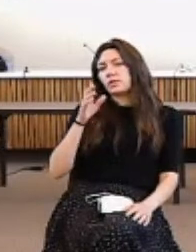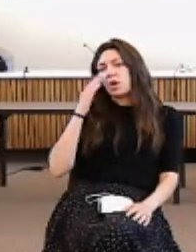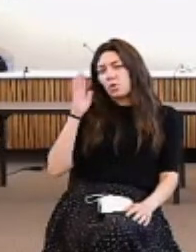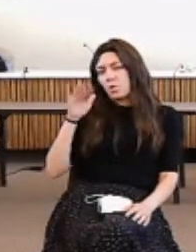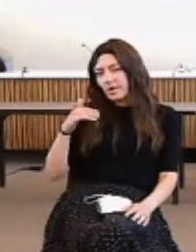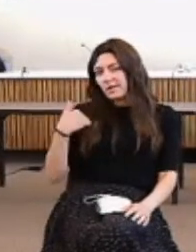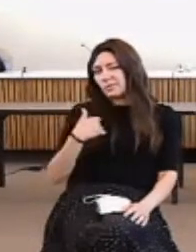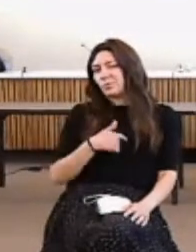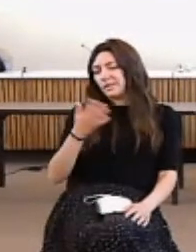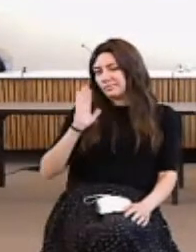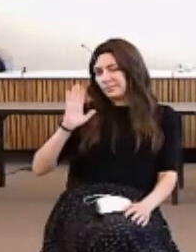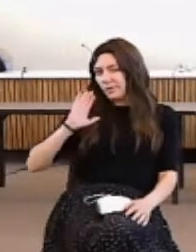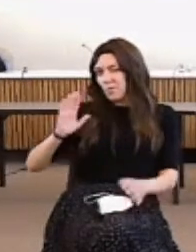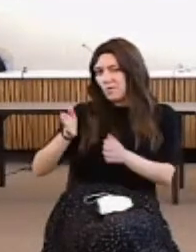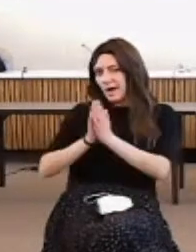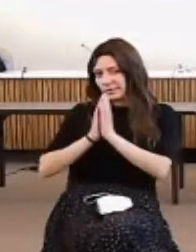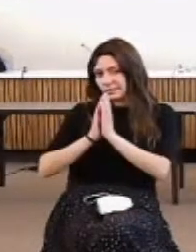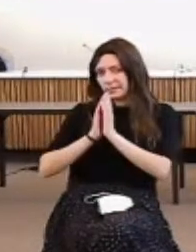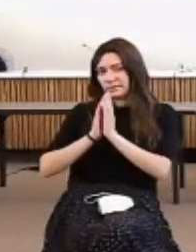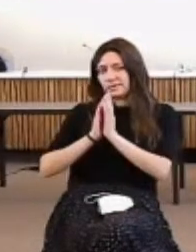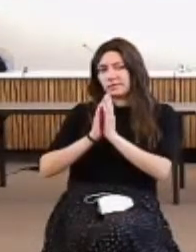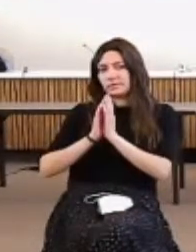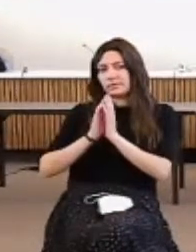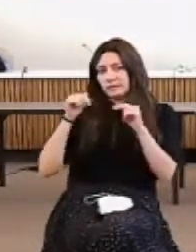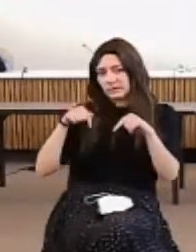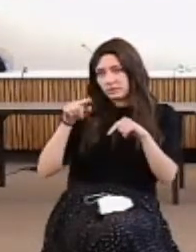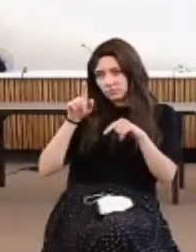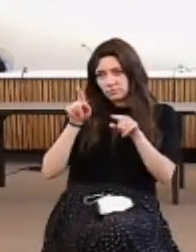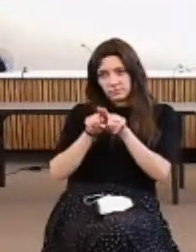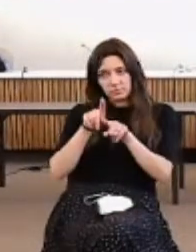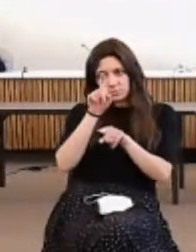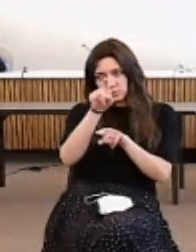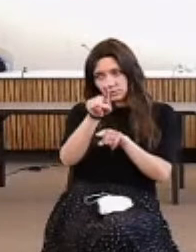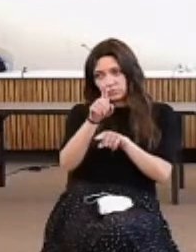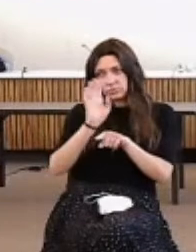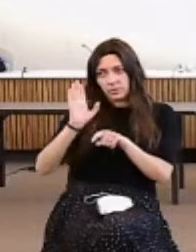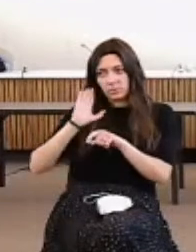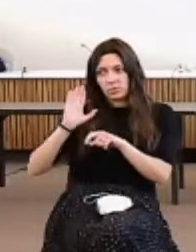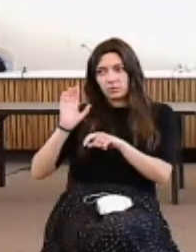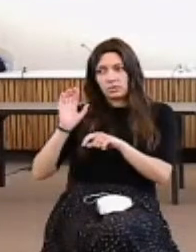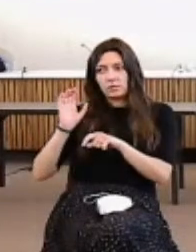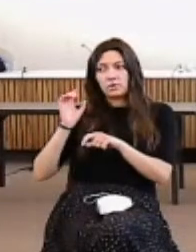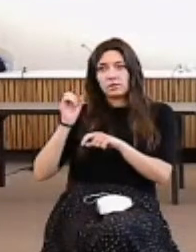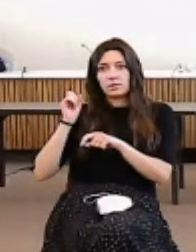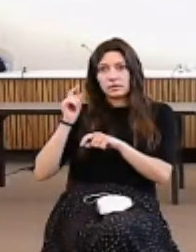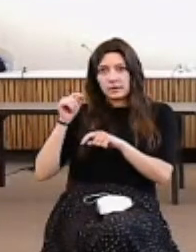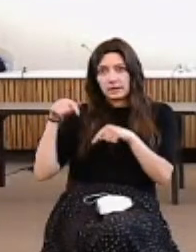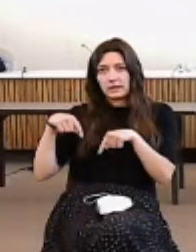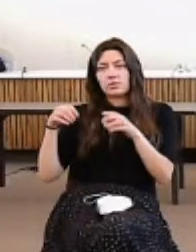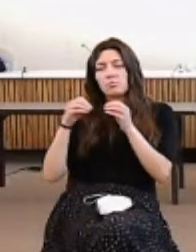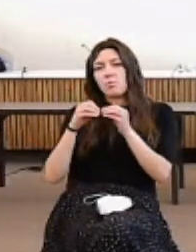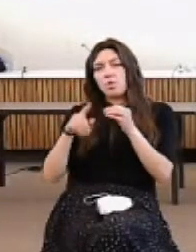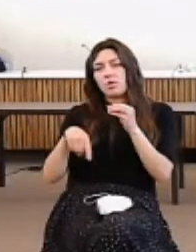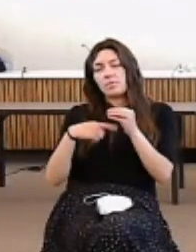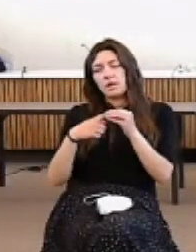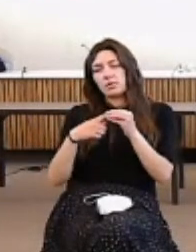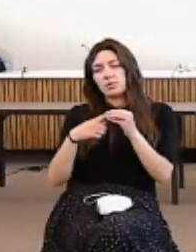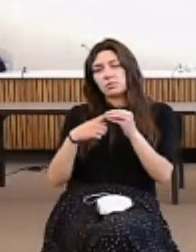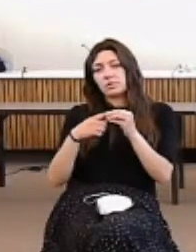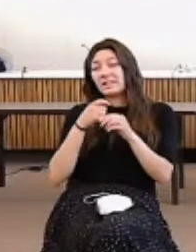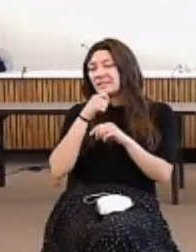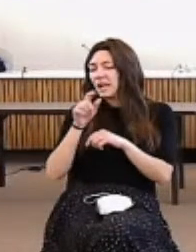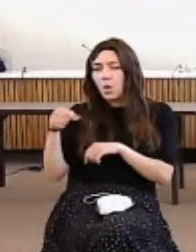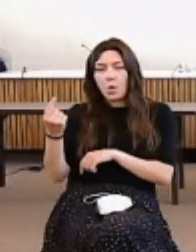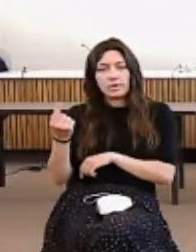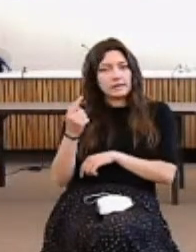previous meeting, but for folks wondering, this is for more than just members of the Masons.